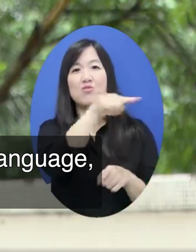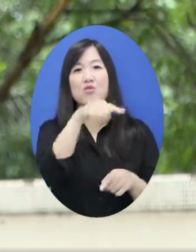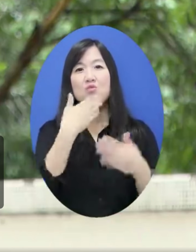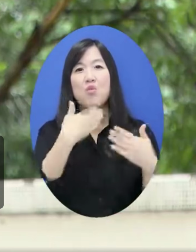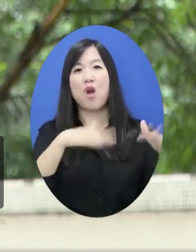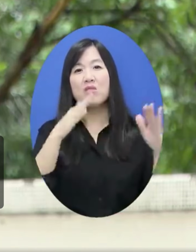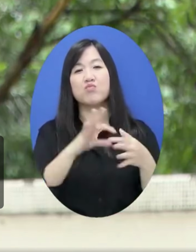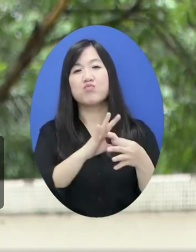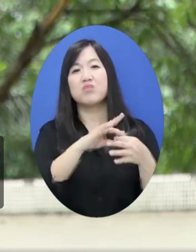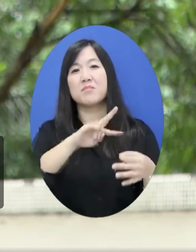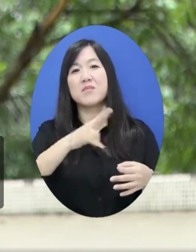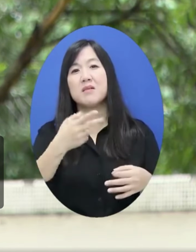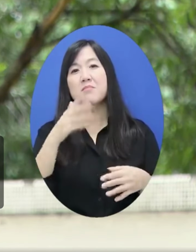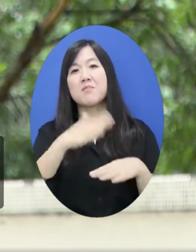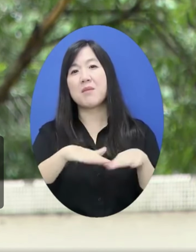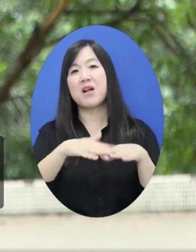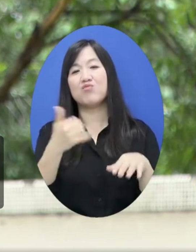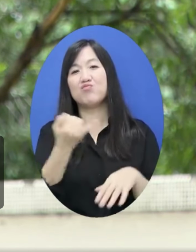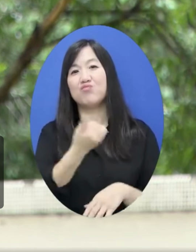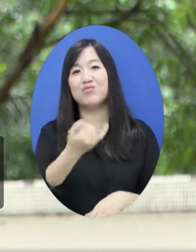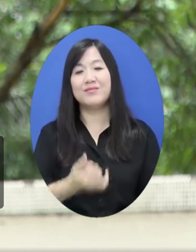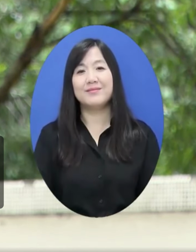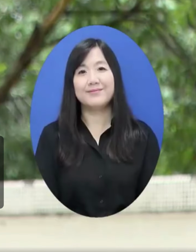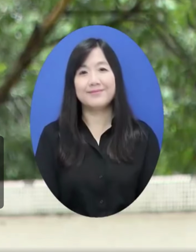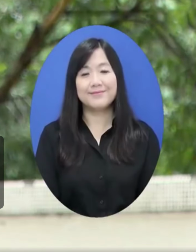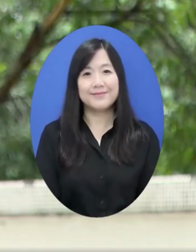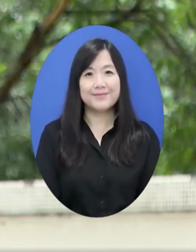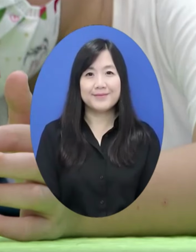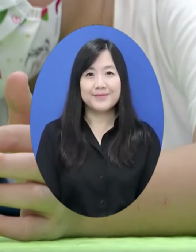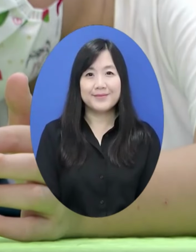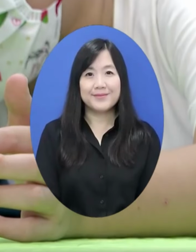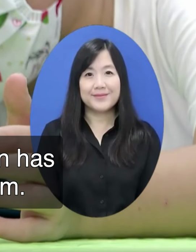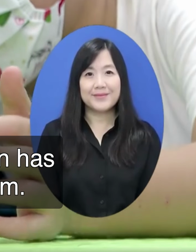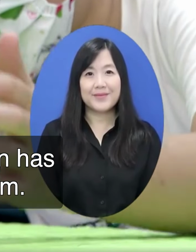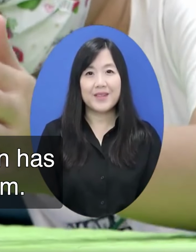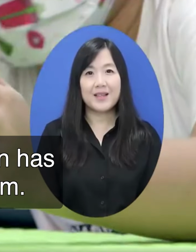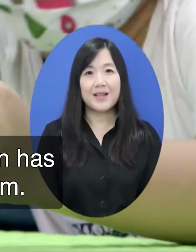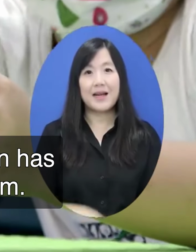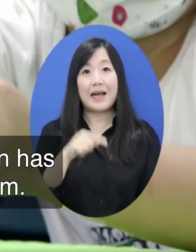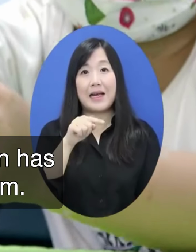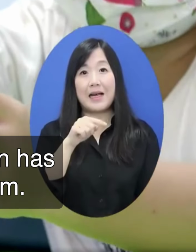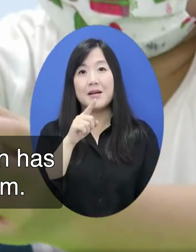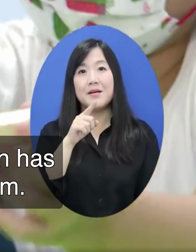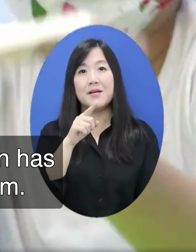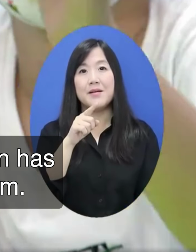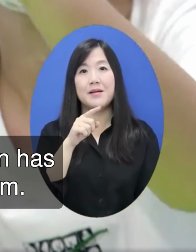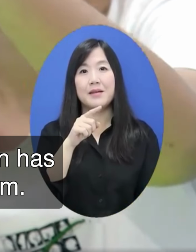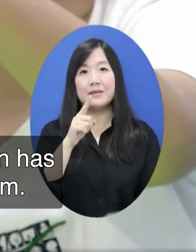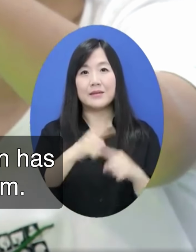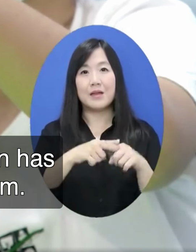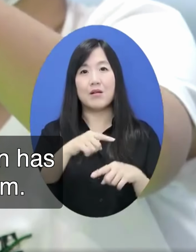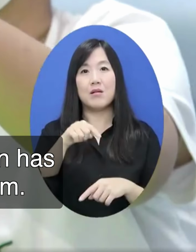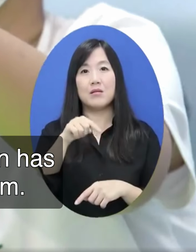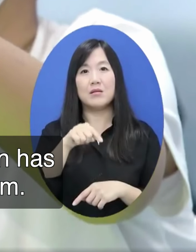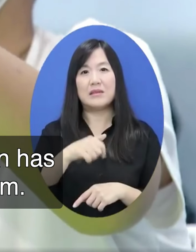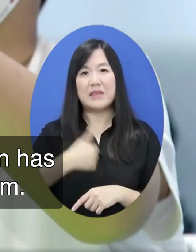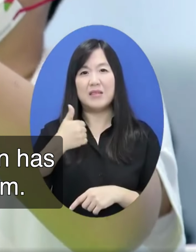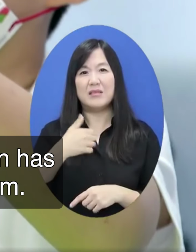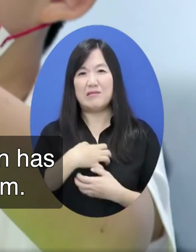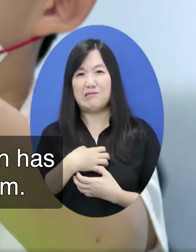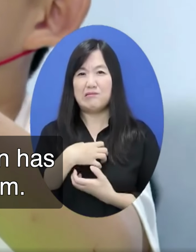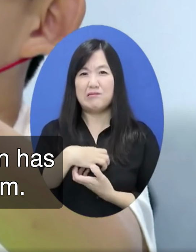talk. I sometimes tell them it's not the right thing to do. However, there are times Jackson has mixed